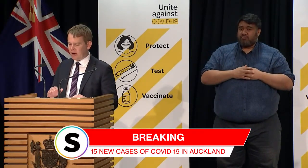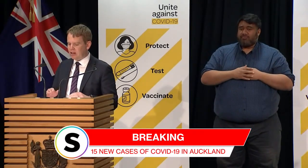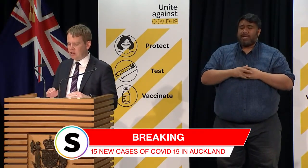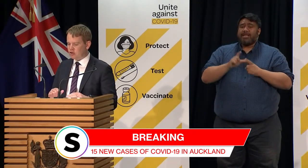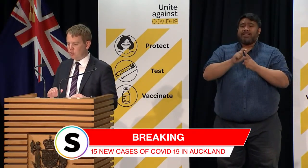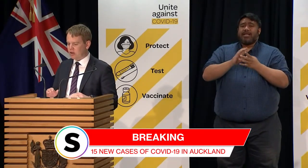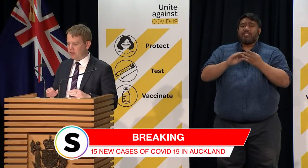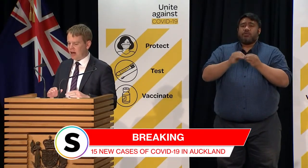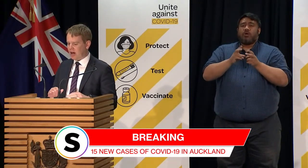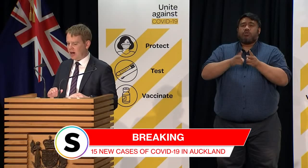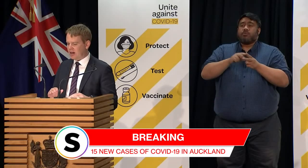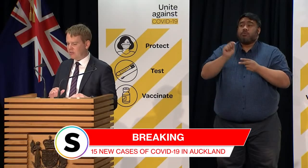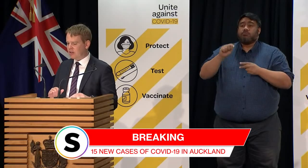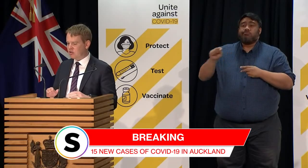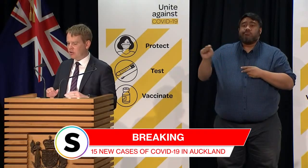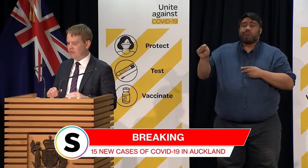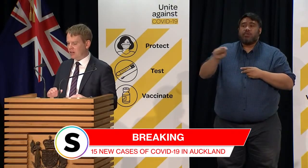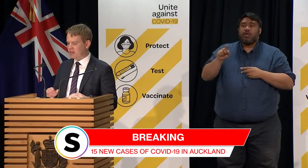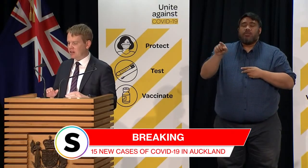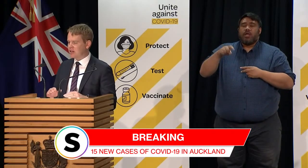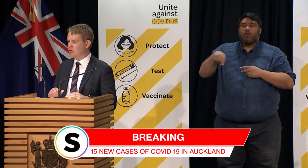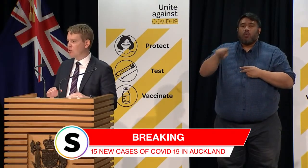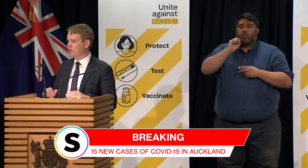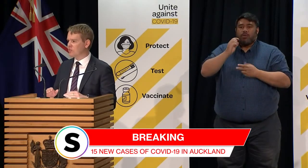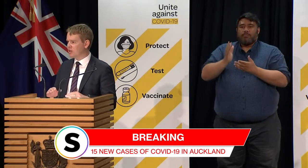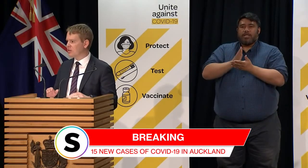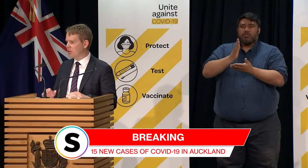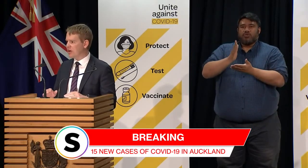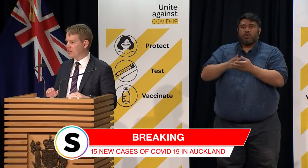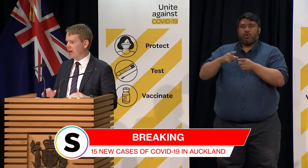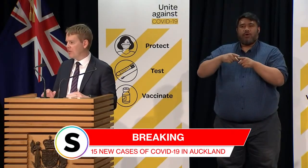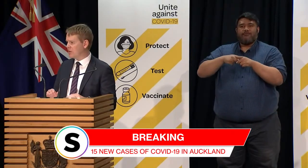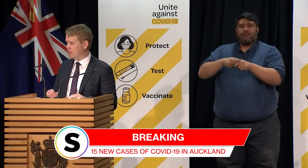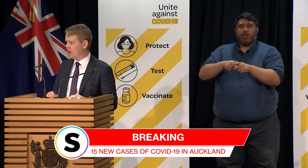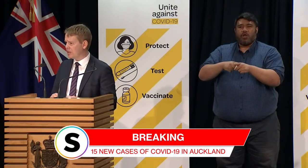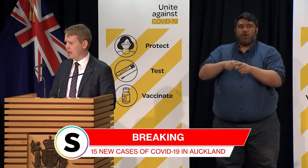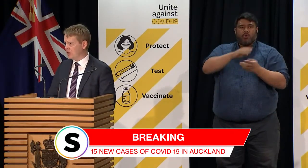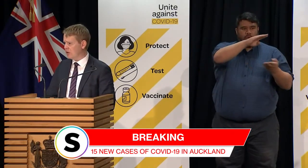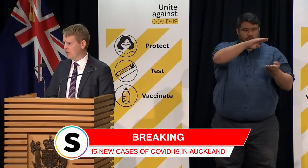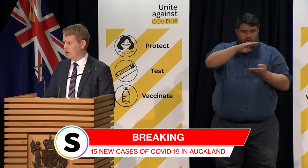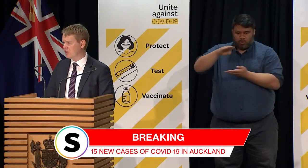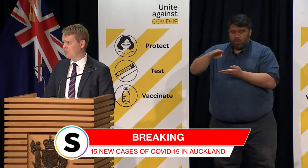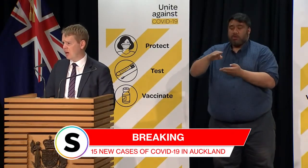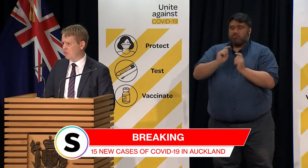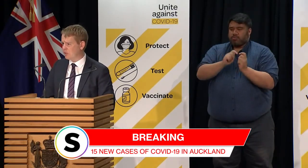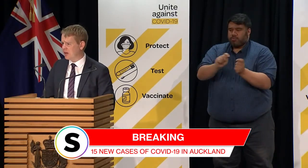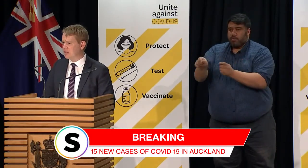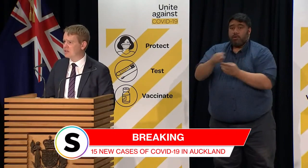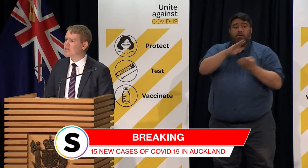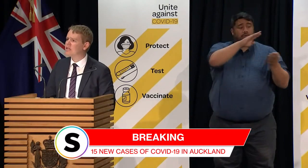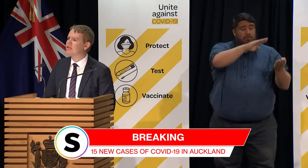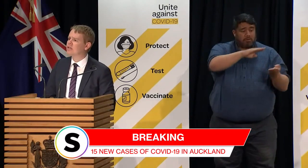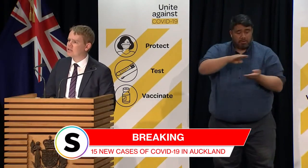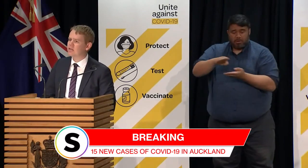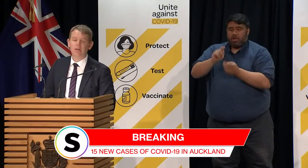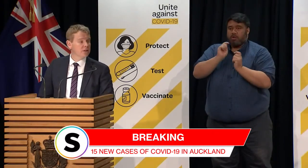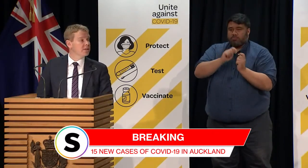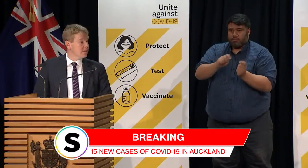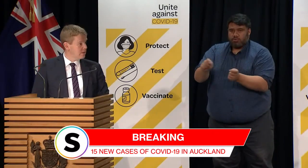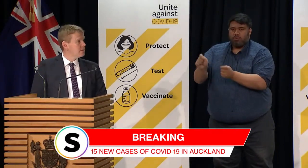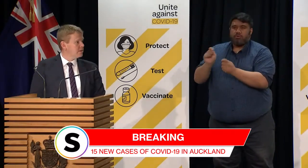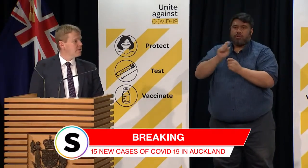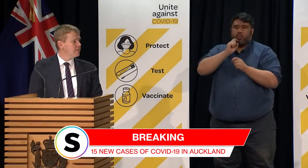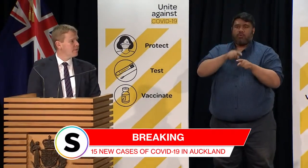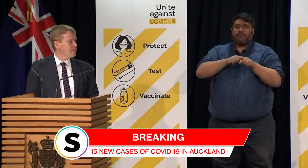be making sure that they are administering vaccines in accordance with the supplies that they have and the supplies that they know that they're going to be able to access. Minister, could I